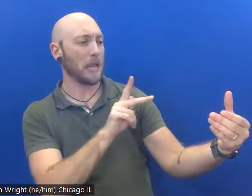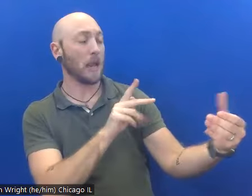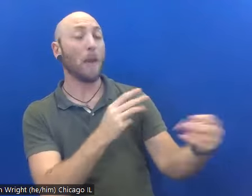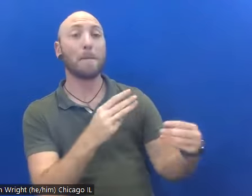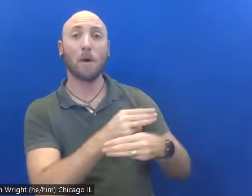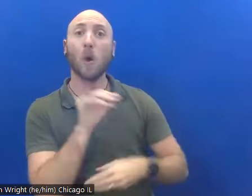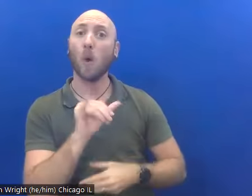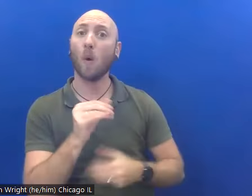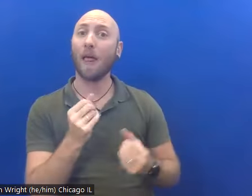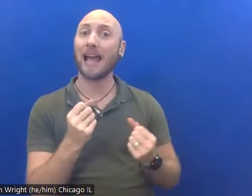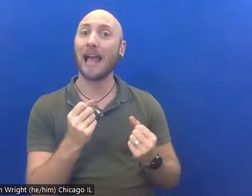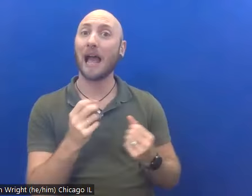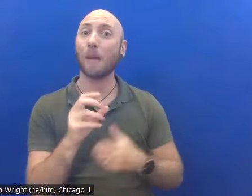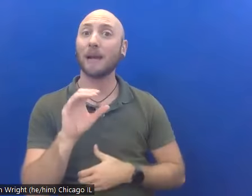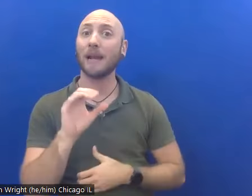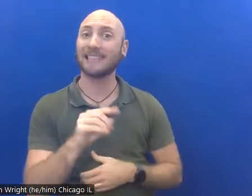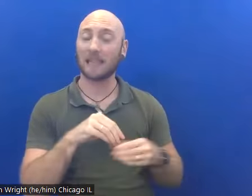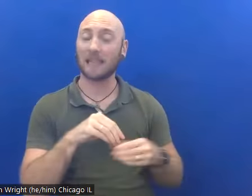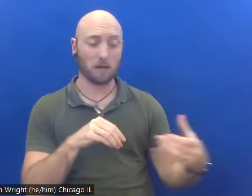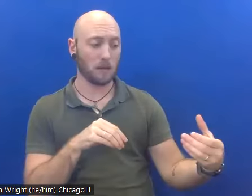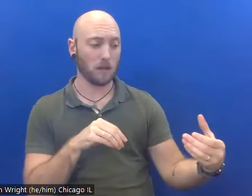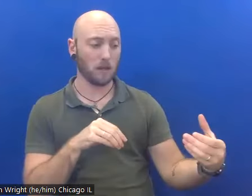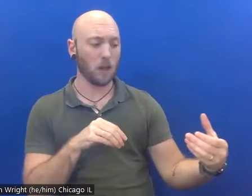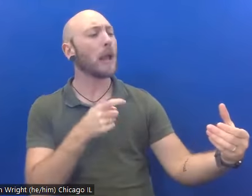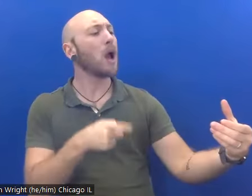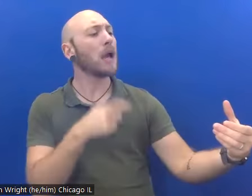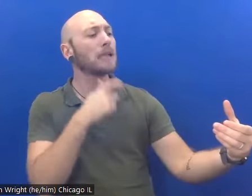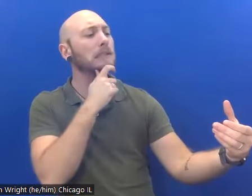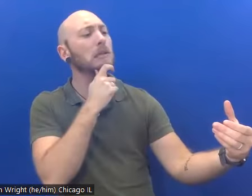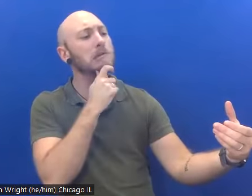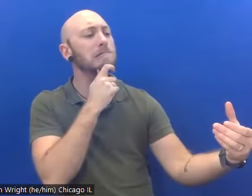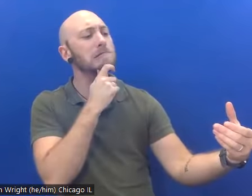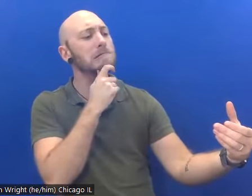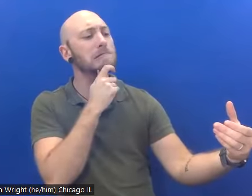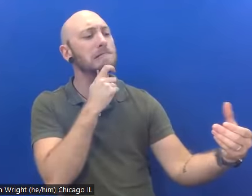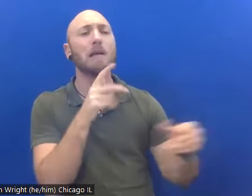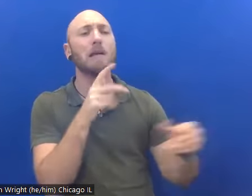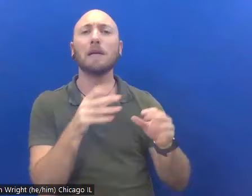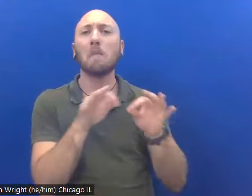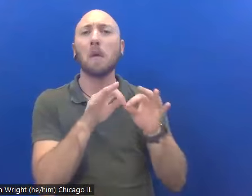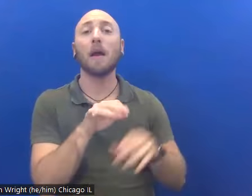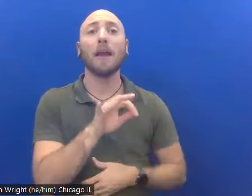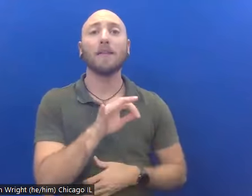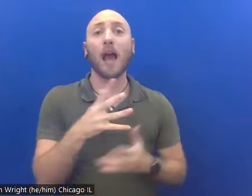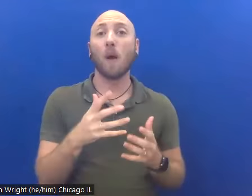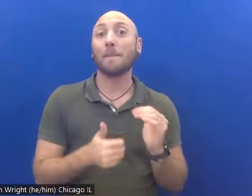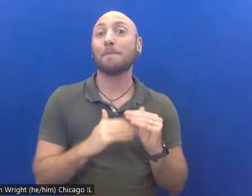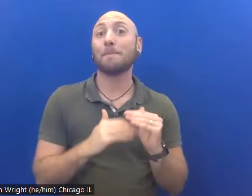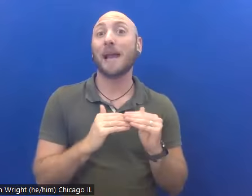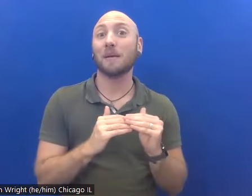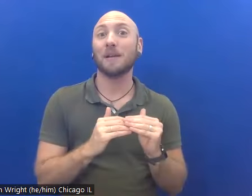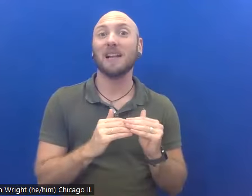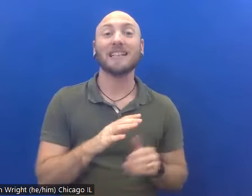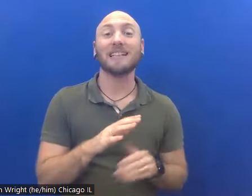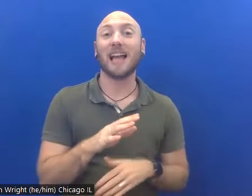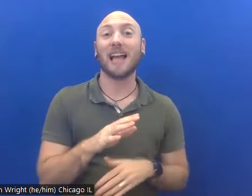that are in this bottle or can. Great. What's the price? Great. Divide the two, get the dollar per ounce of alcohol that I'm purchasing for. Higher ratios are better buys, right? Because I